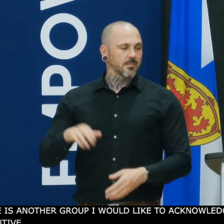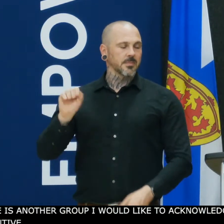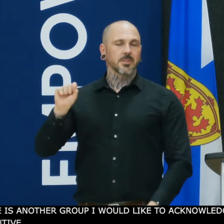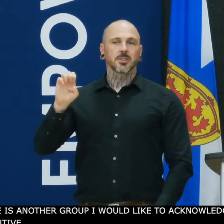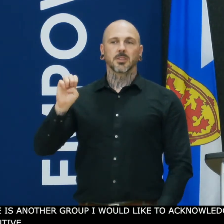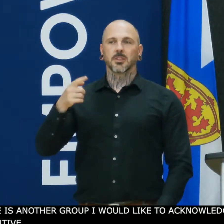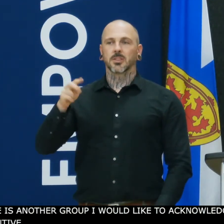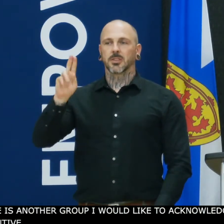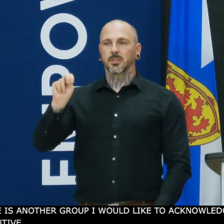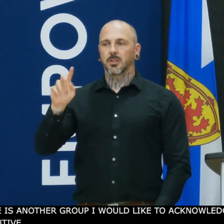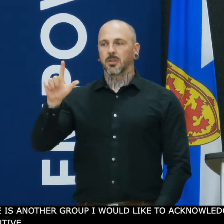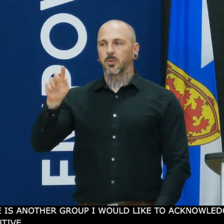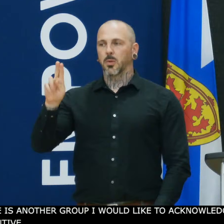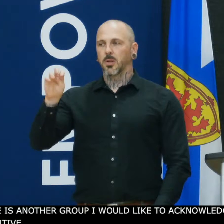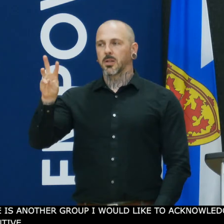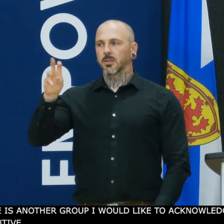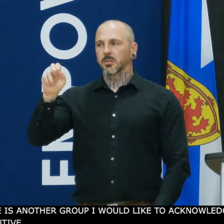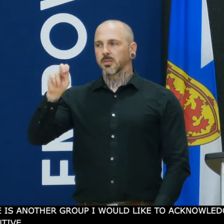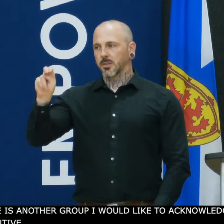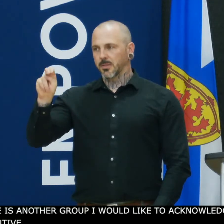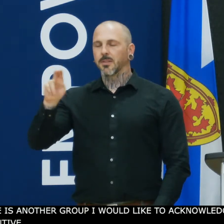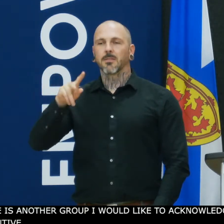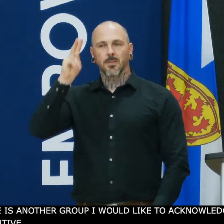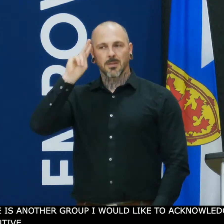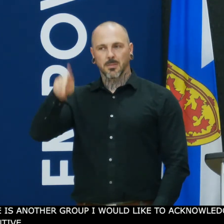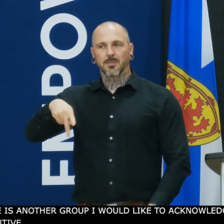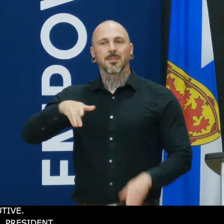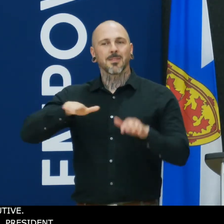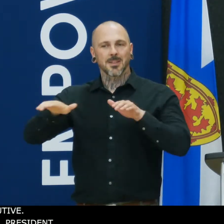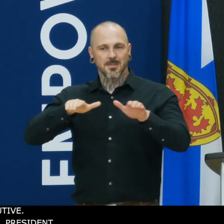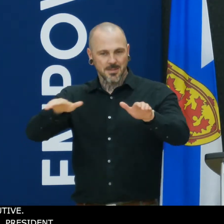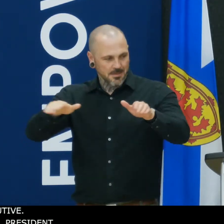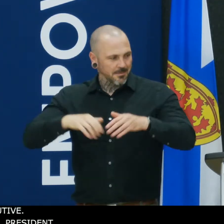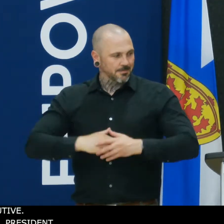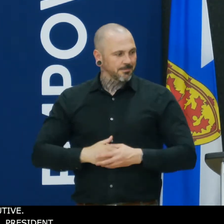Shagun Luansan, VP Activities.